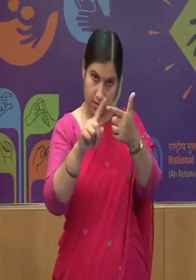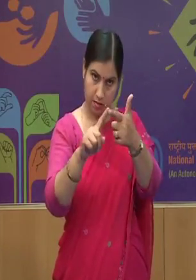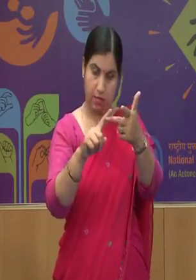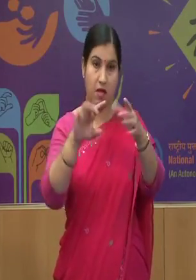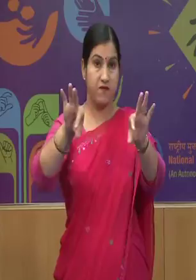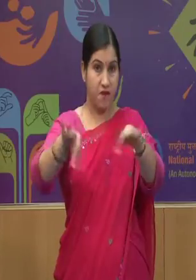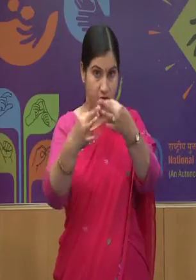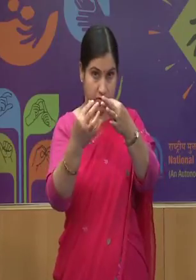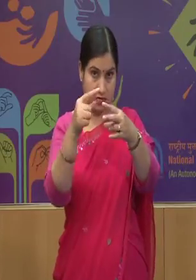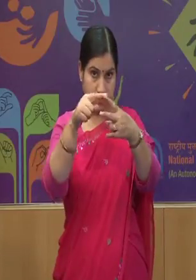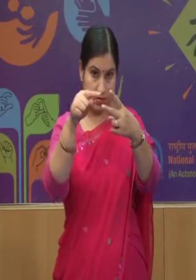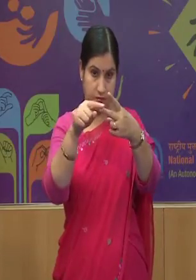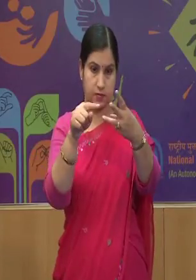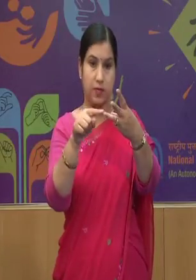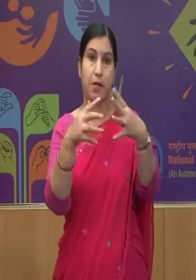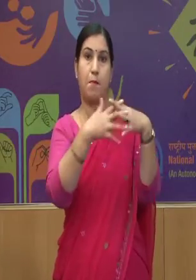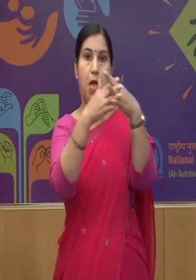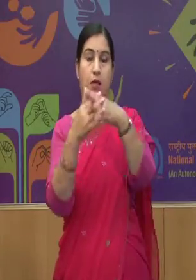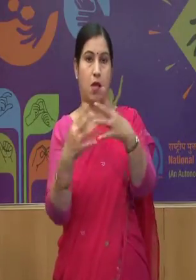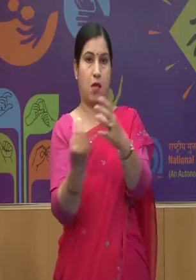France, and America.